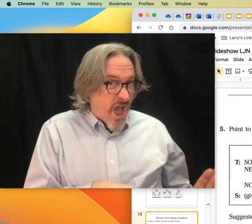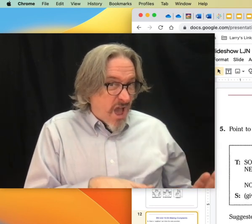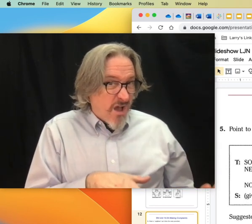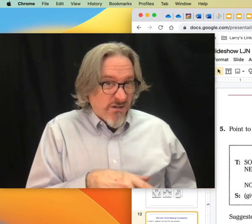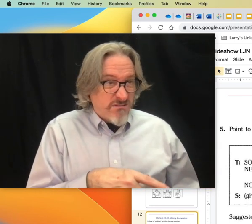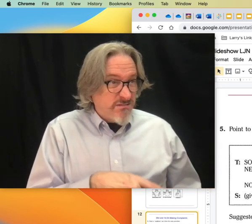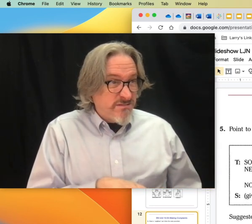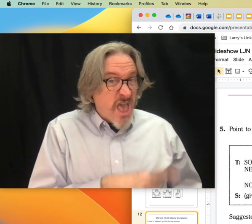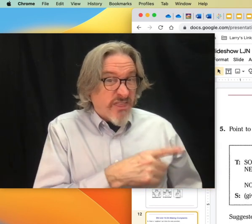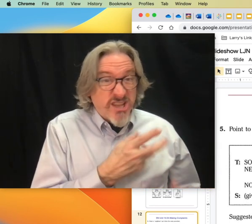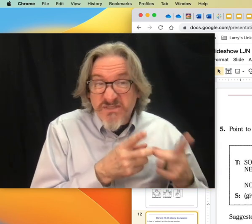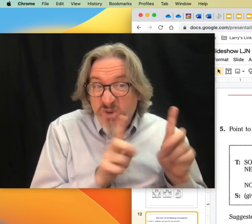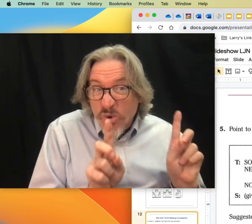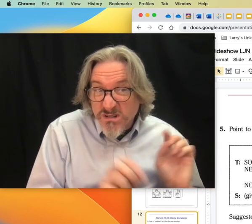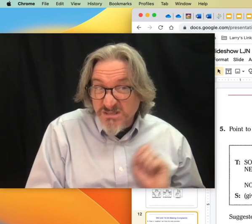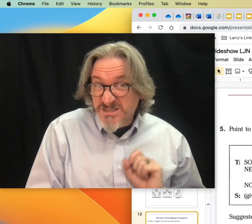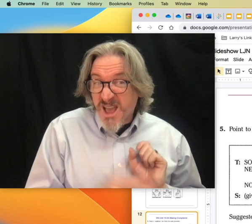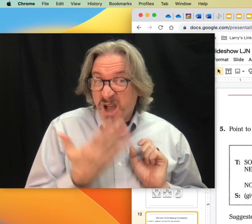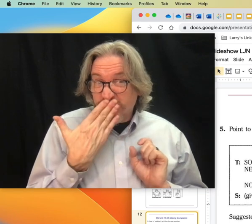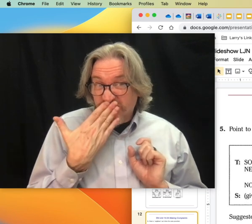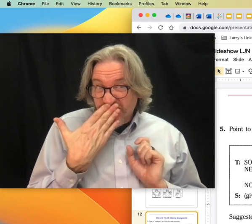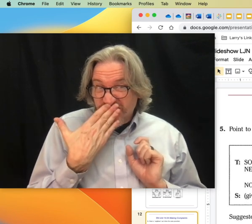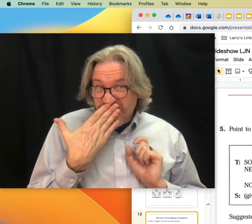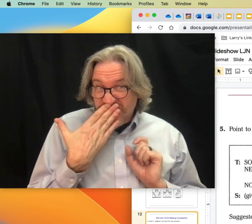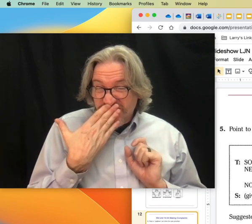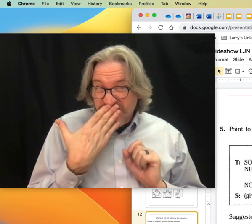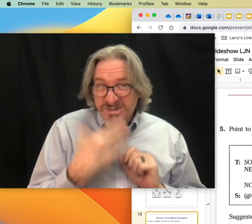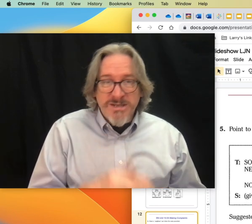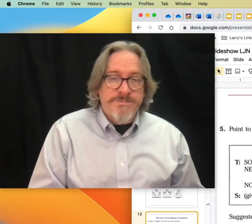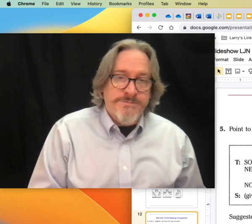Next house, they're getting divorced.